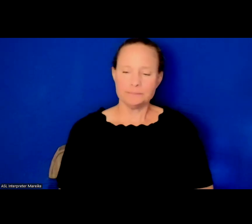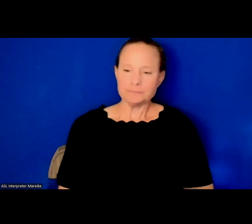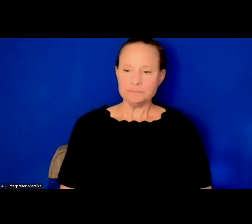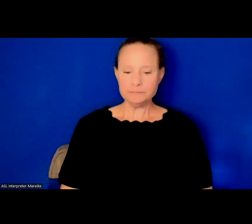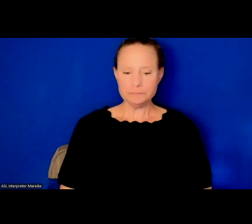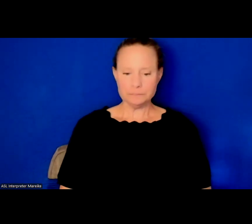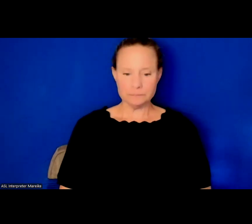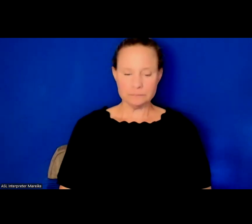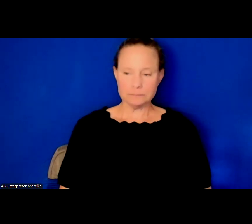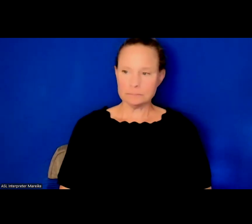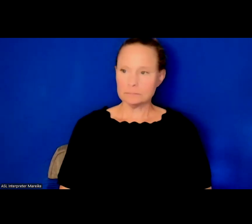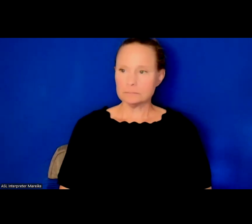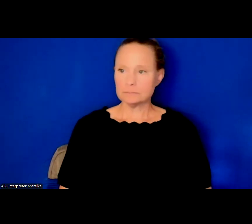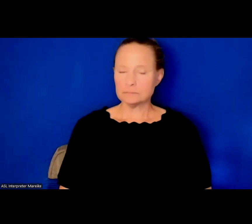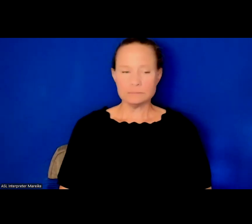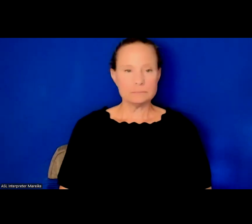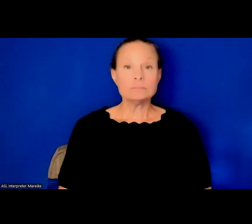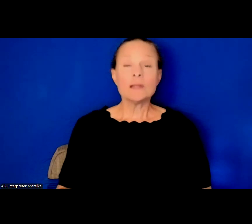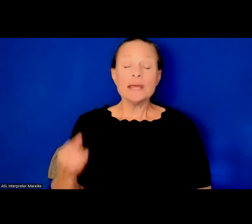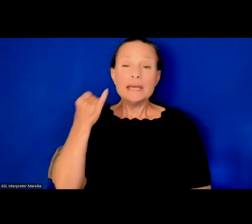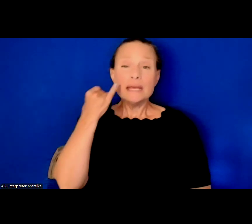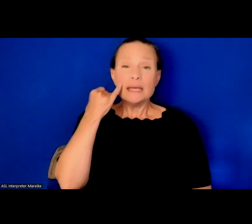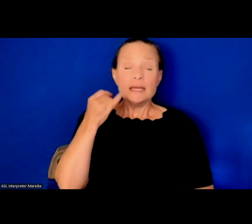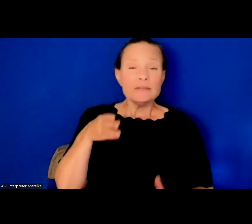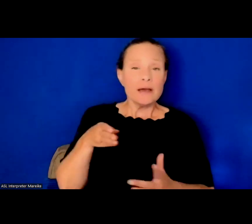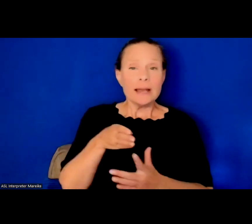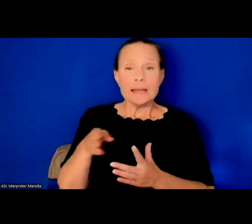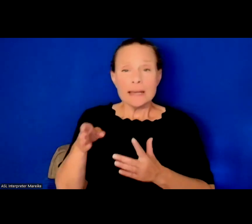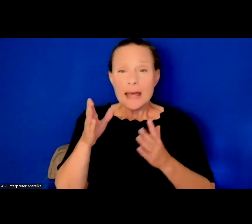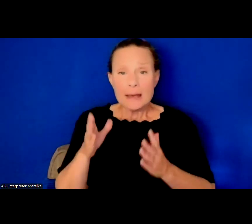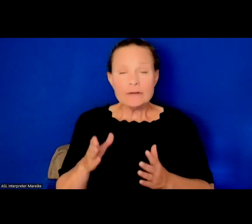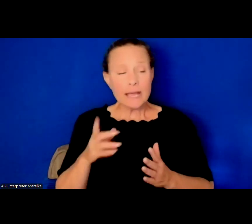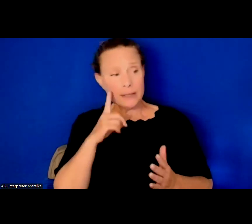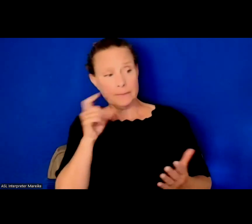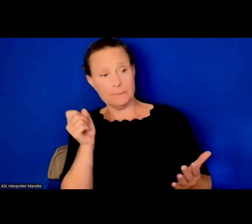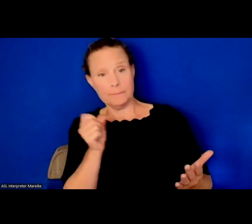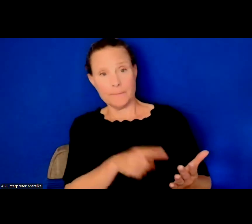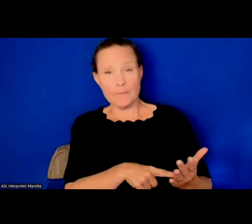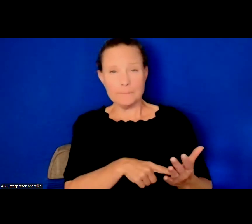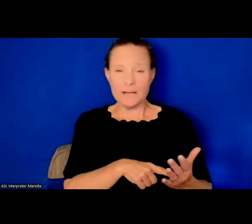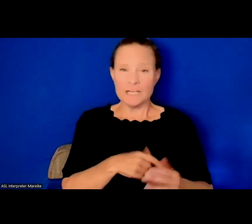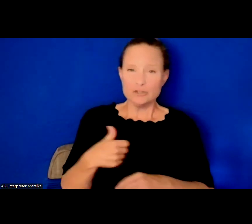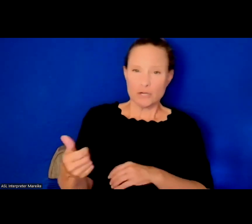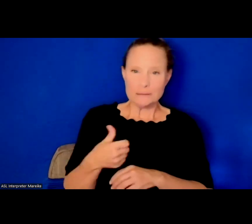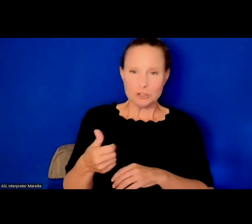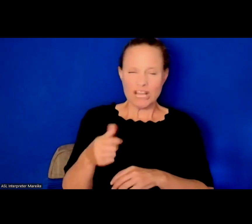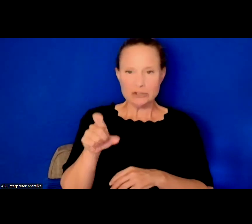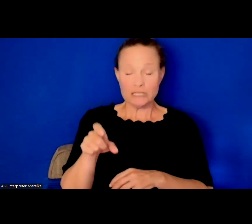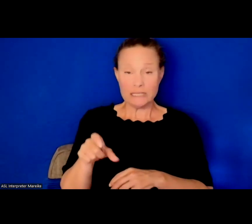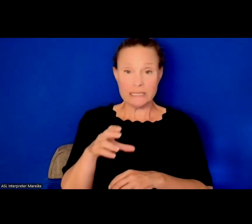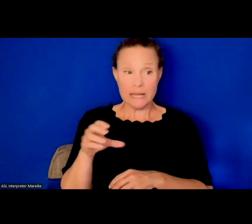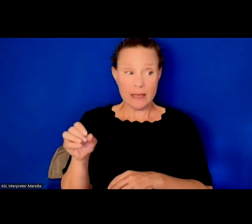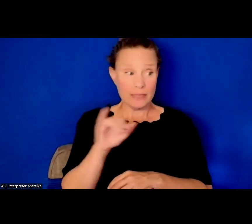Um, if the navigator identifies a need for transportation and the community member